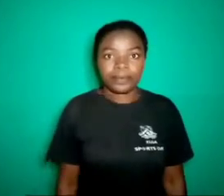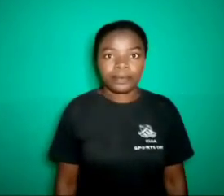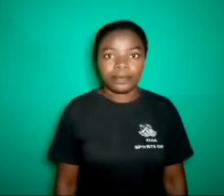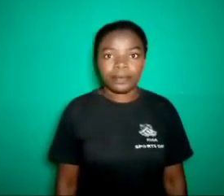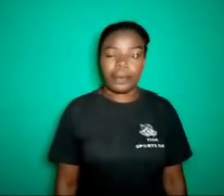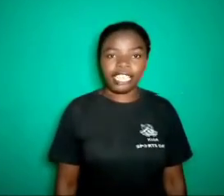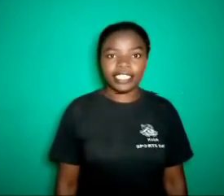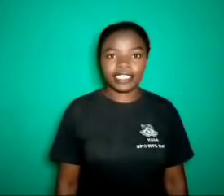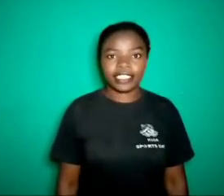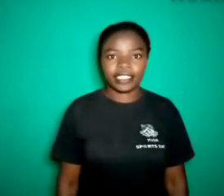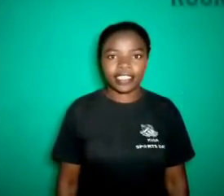Rocket,